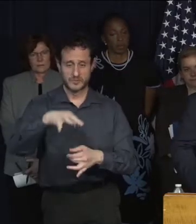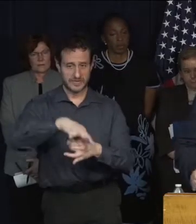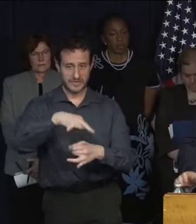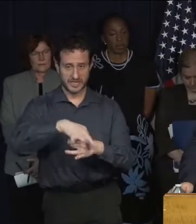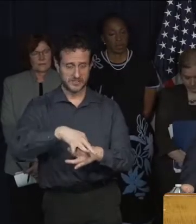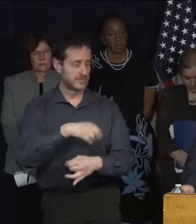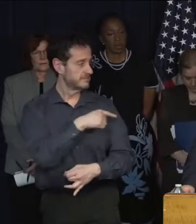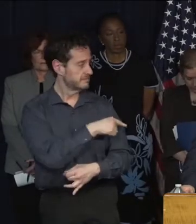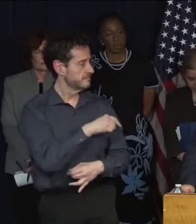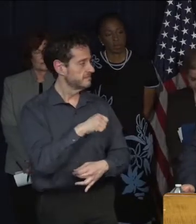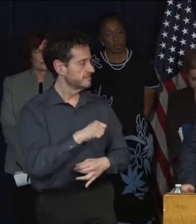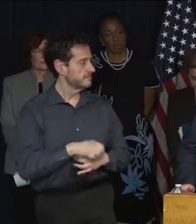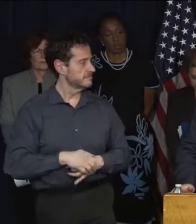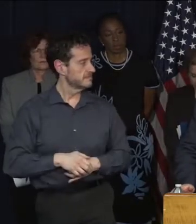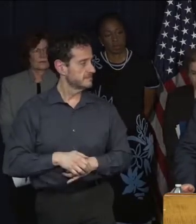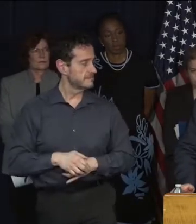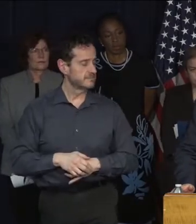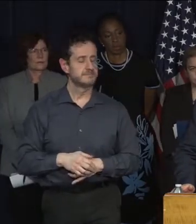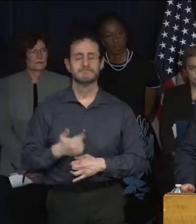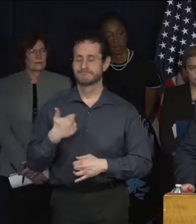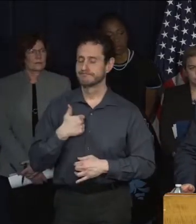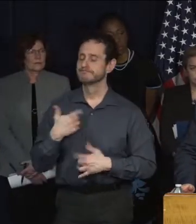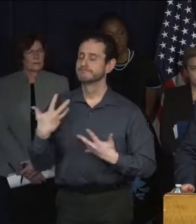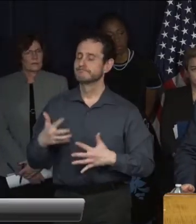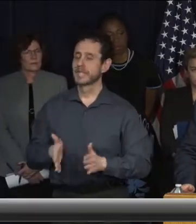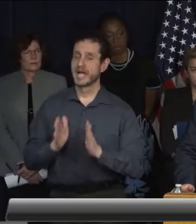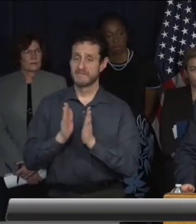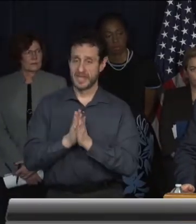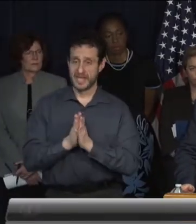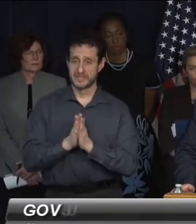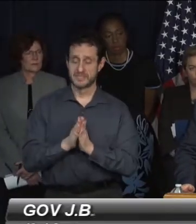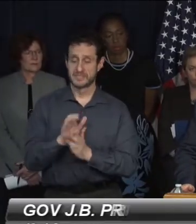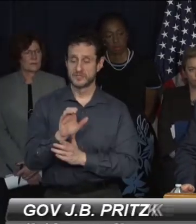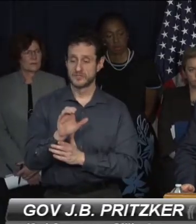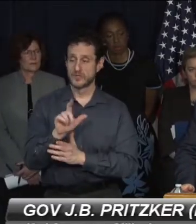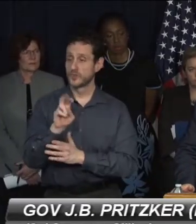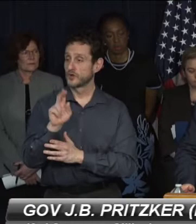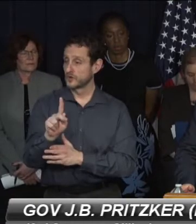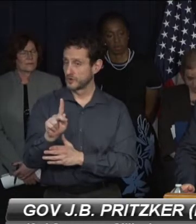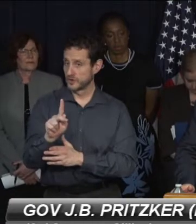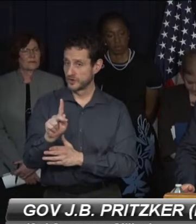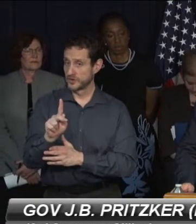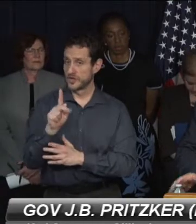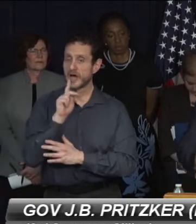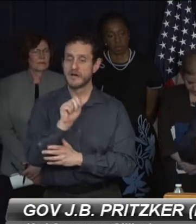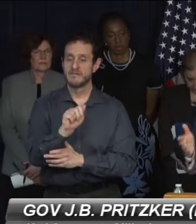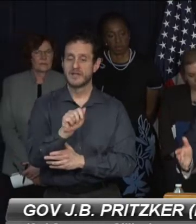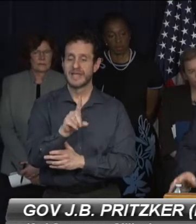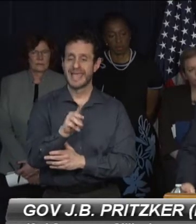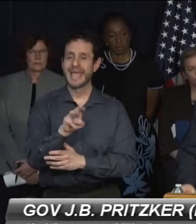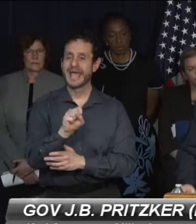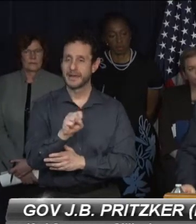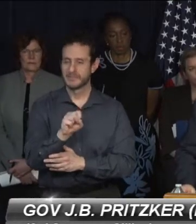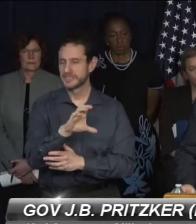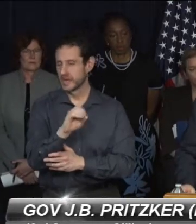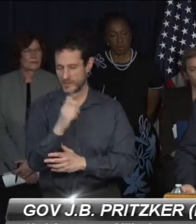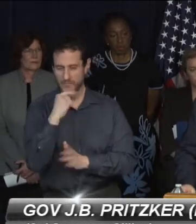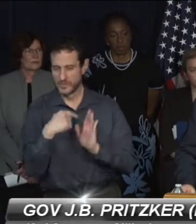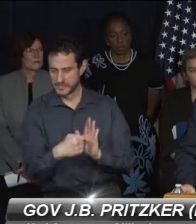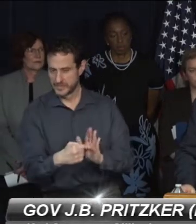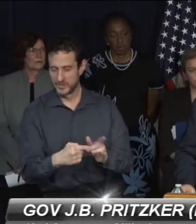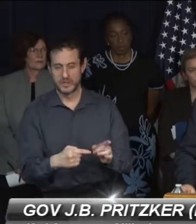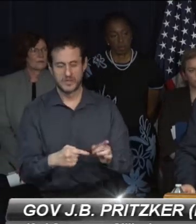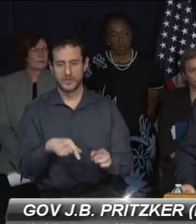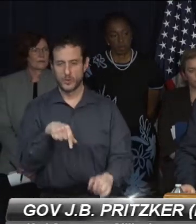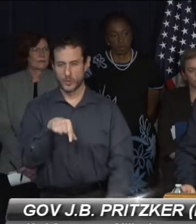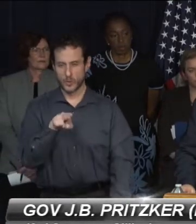election? Yep. So I have asked the clerk of Adams County, just to give you one example, where